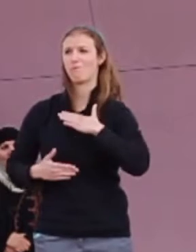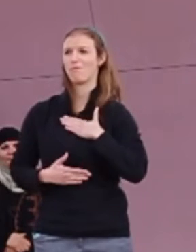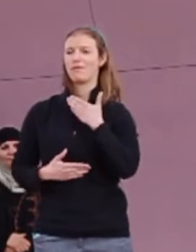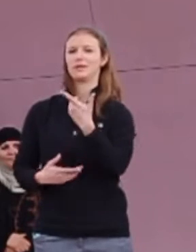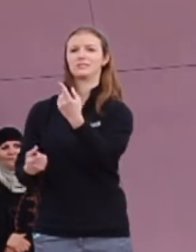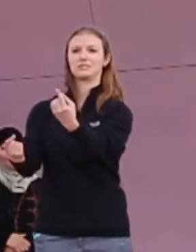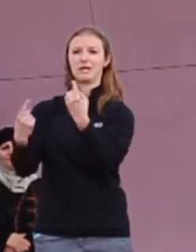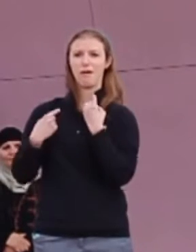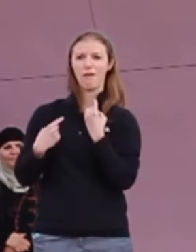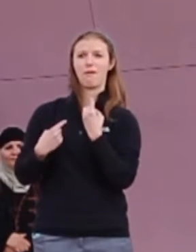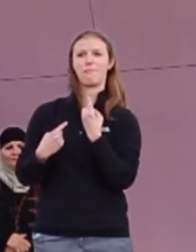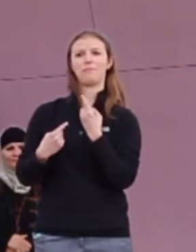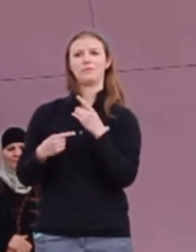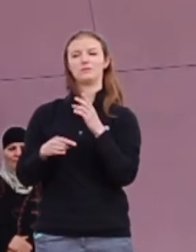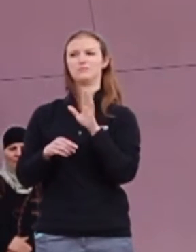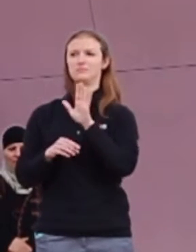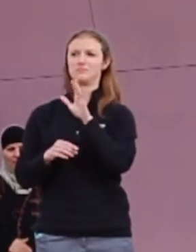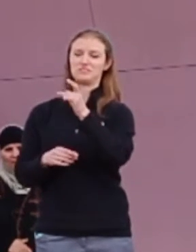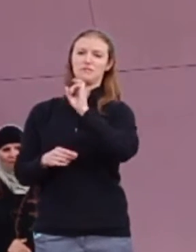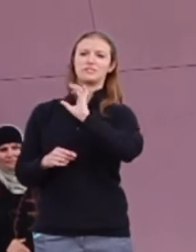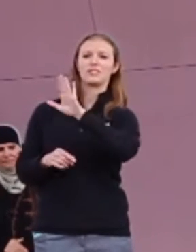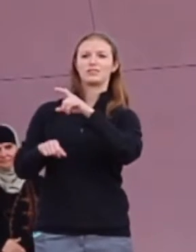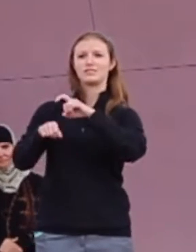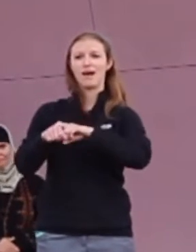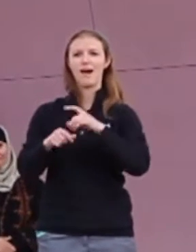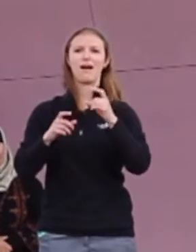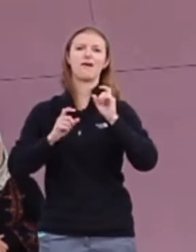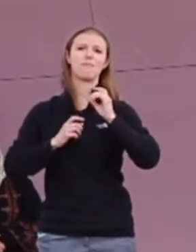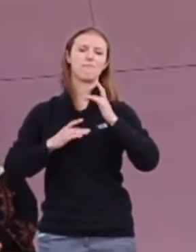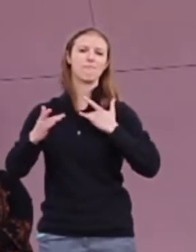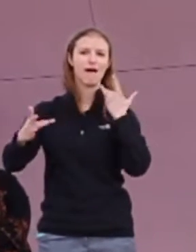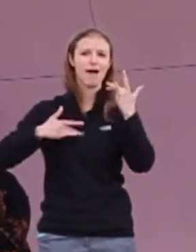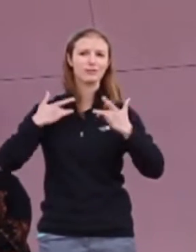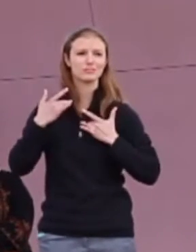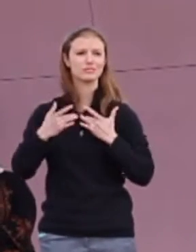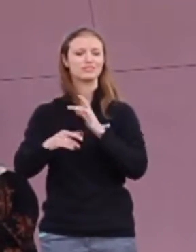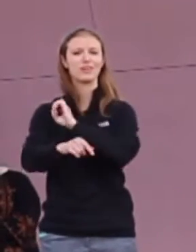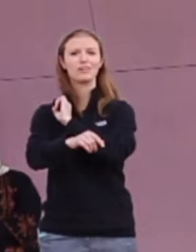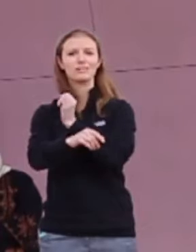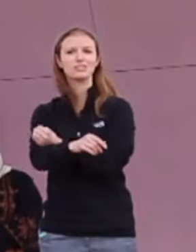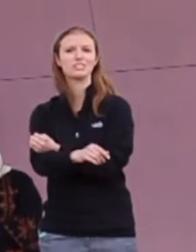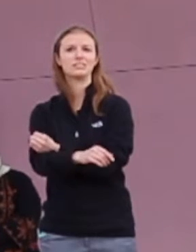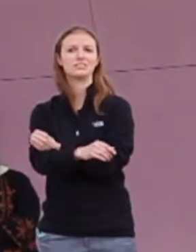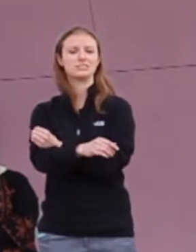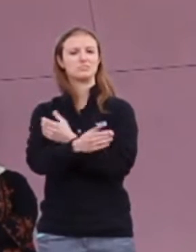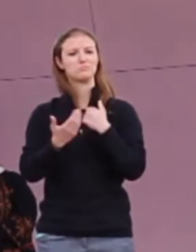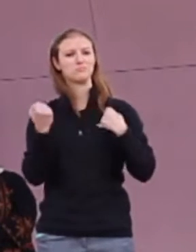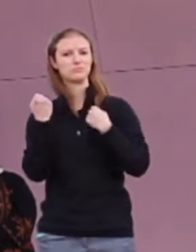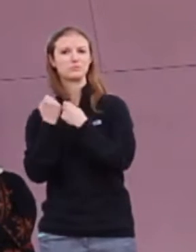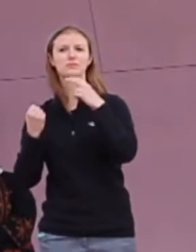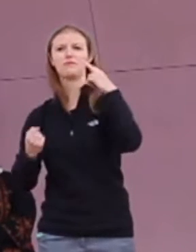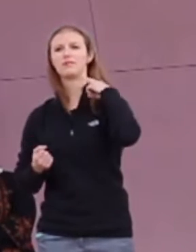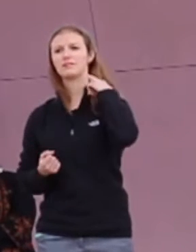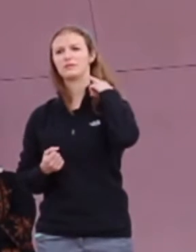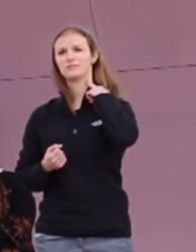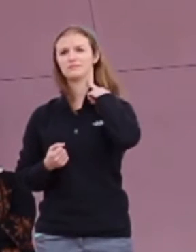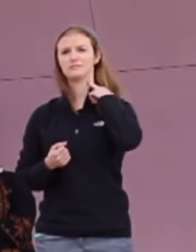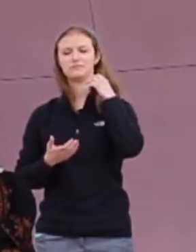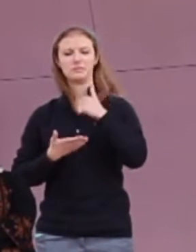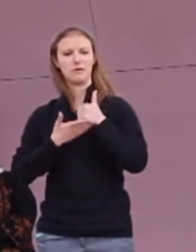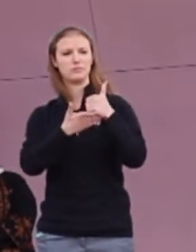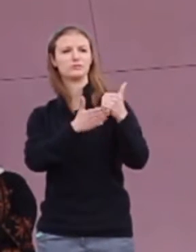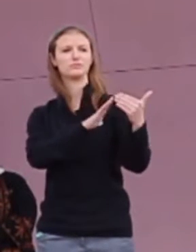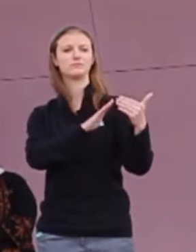their time, their passion, their energy to be a voice for victims, to come inside that office and help us serve this